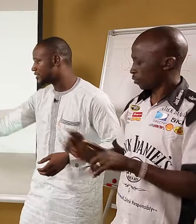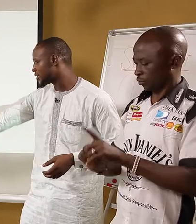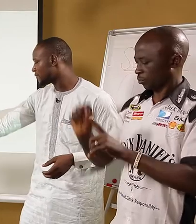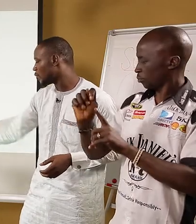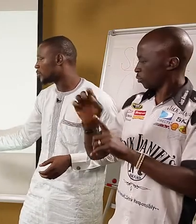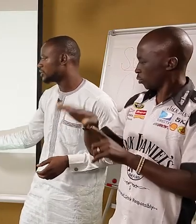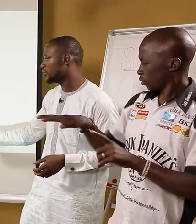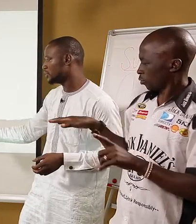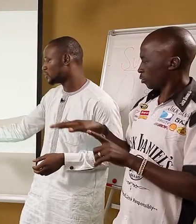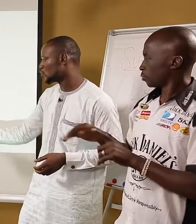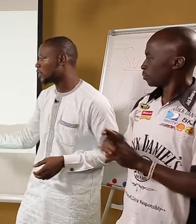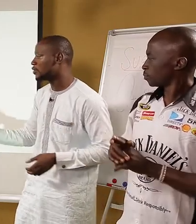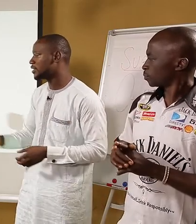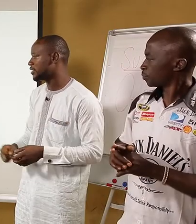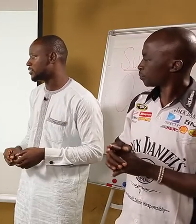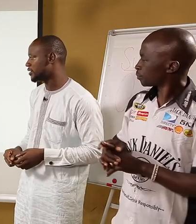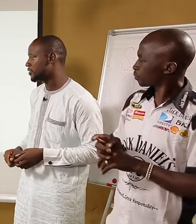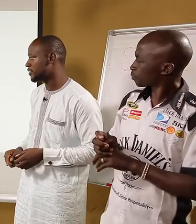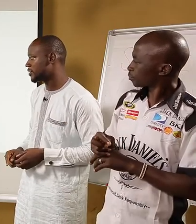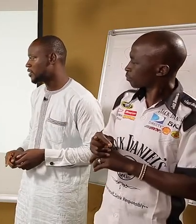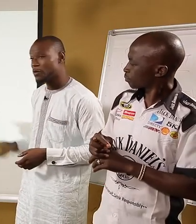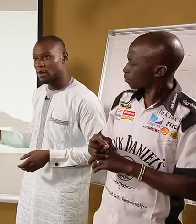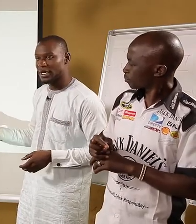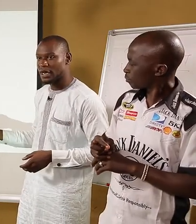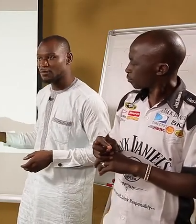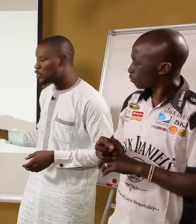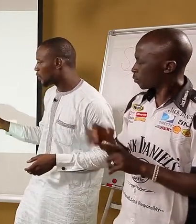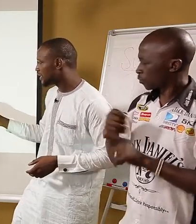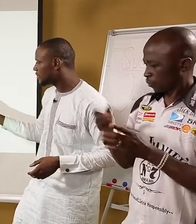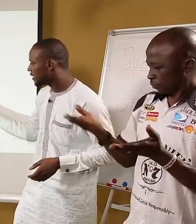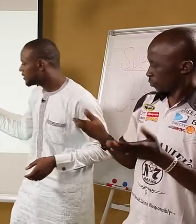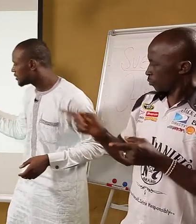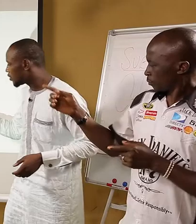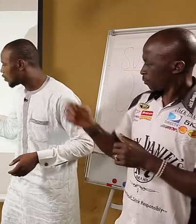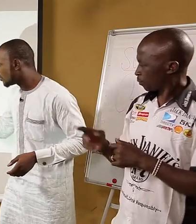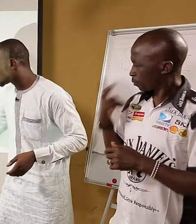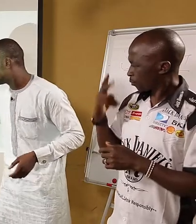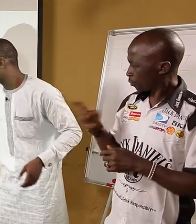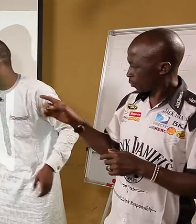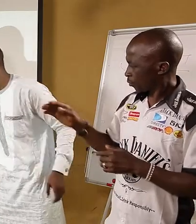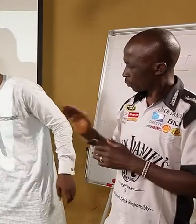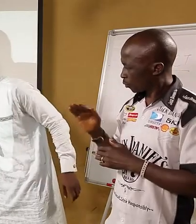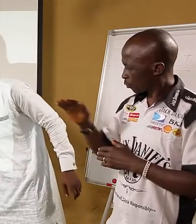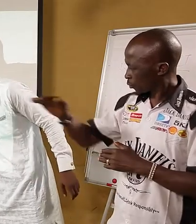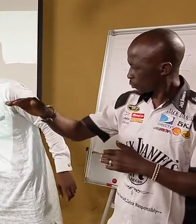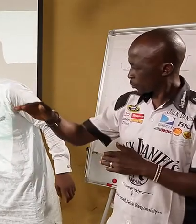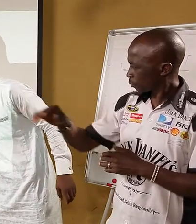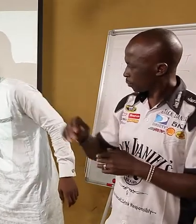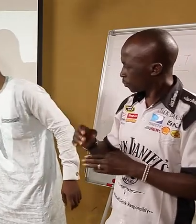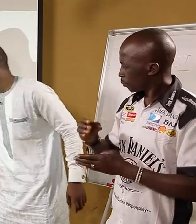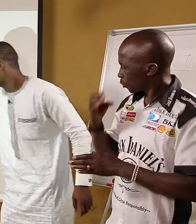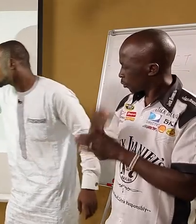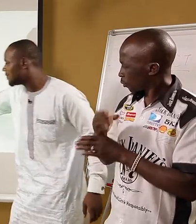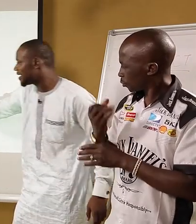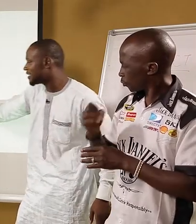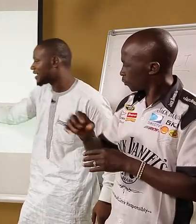temperature, that is start from 0 to 100 degrees Celsius. From the graph, you can see that this is a curve of sodium chloride. And the curve